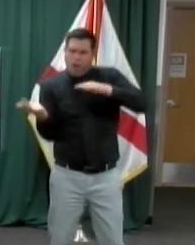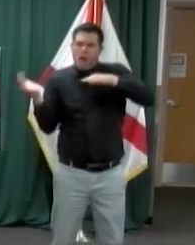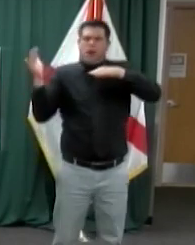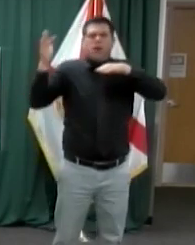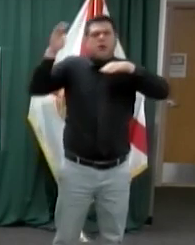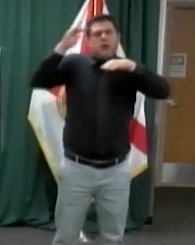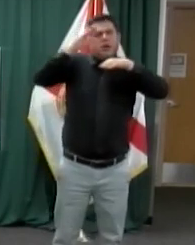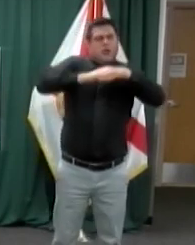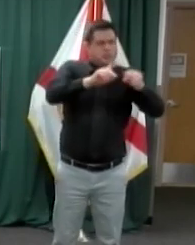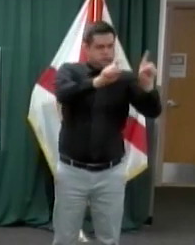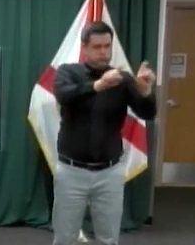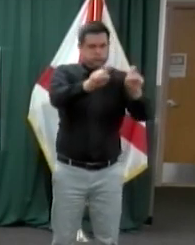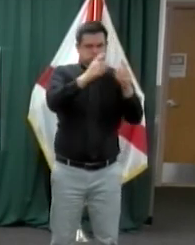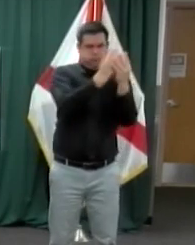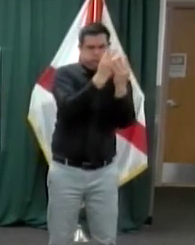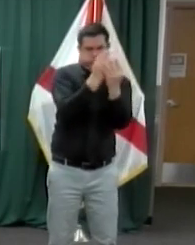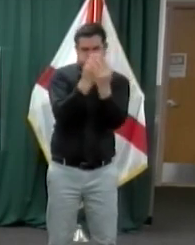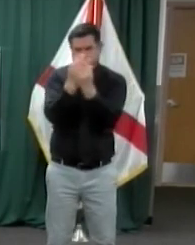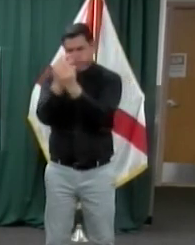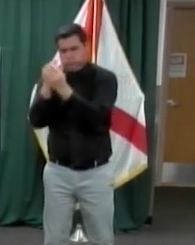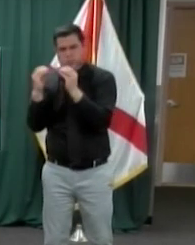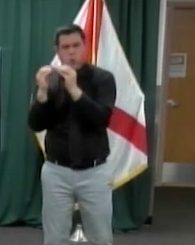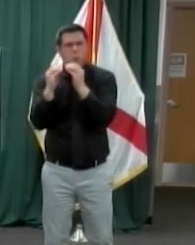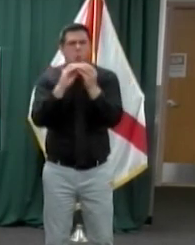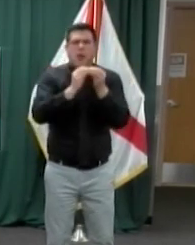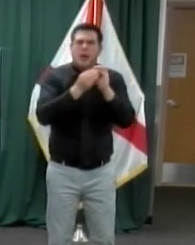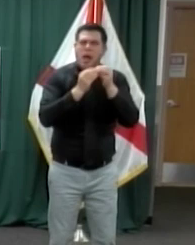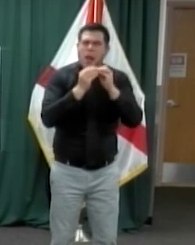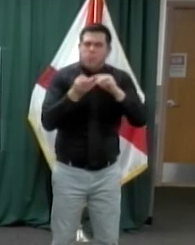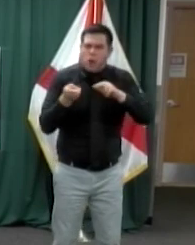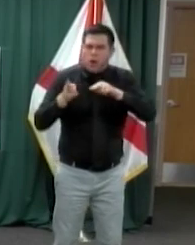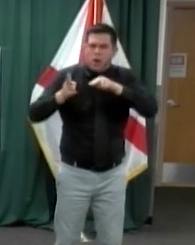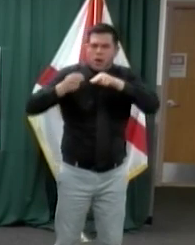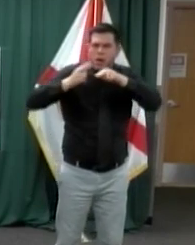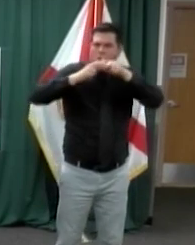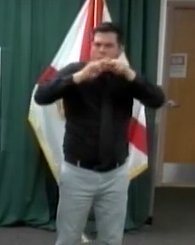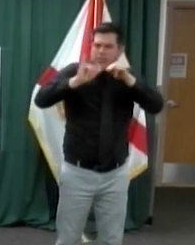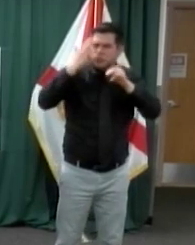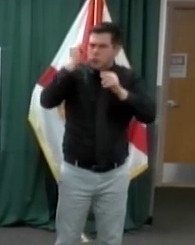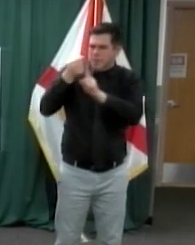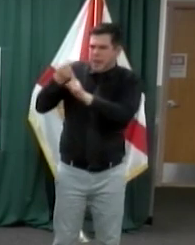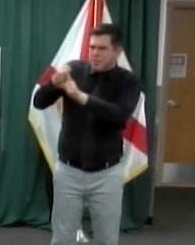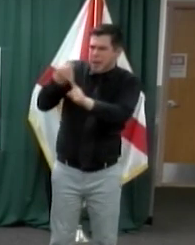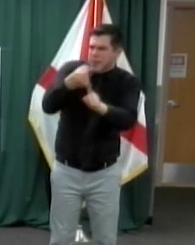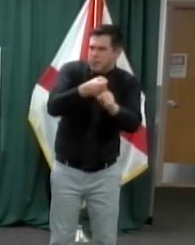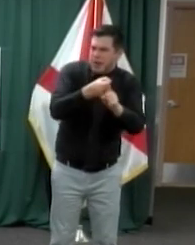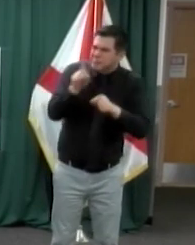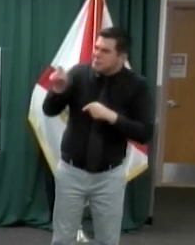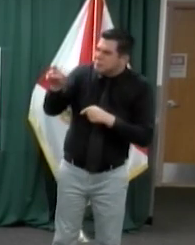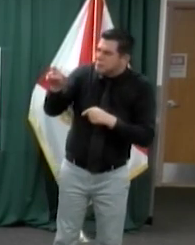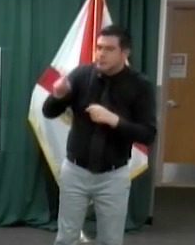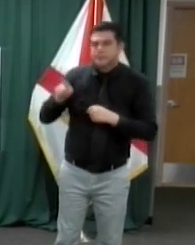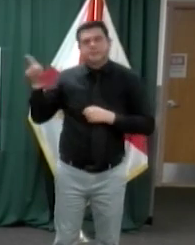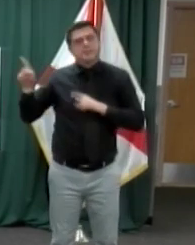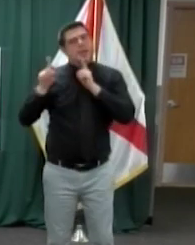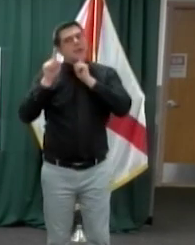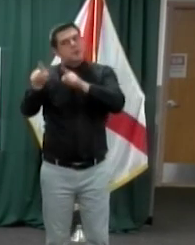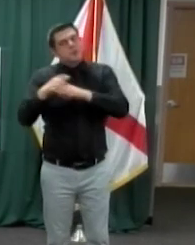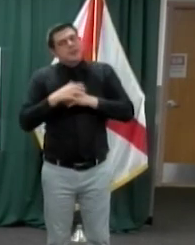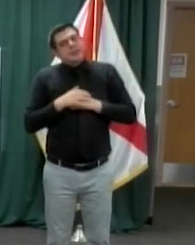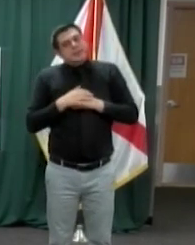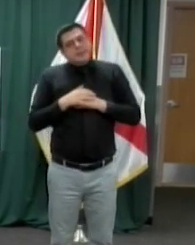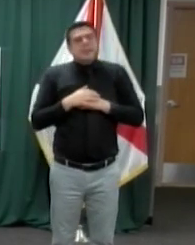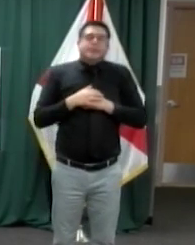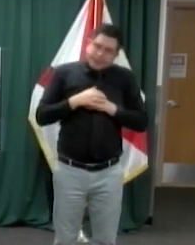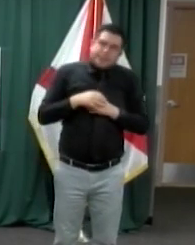follow a domino effect here in the county? Sure. So that is a scenario that we know by default, at least